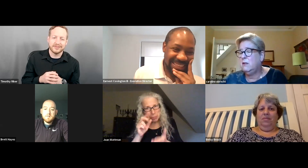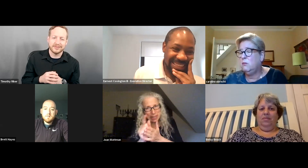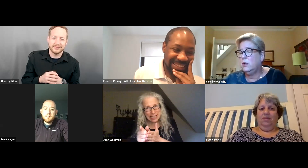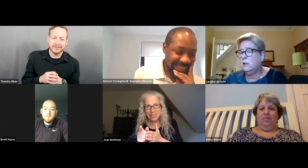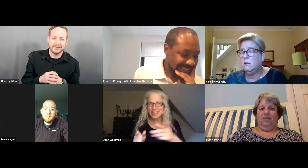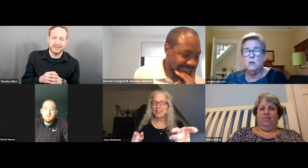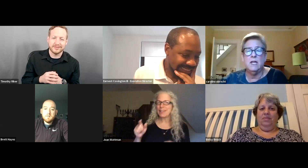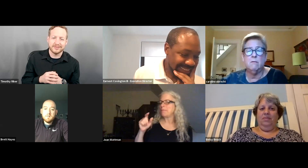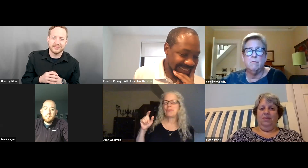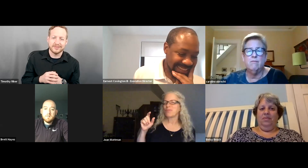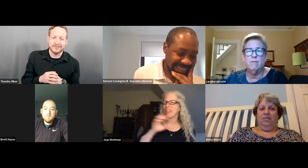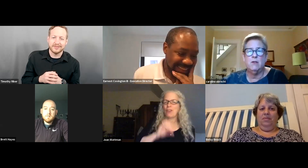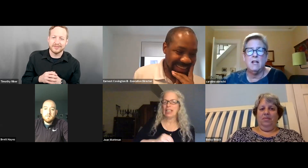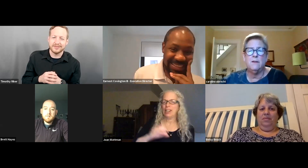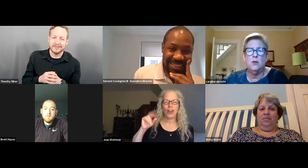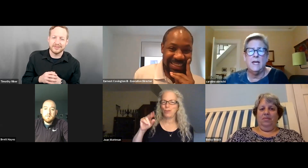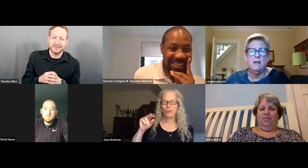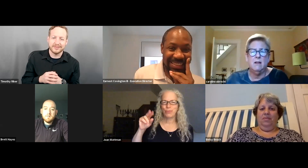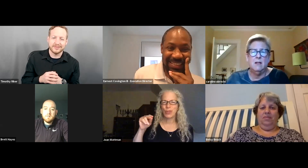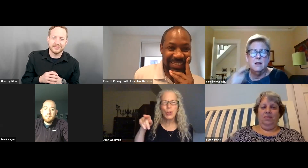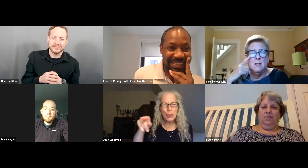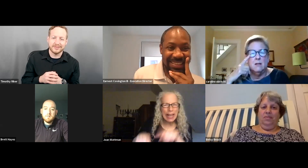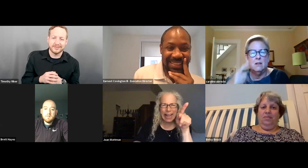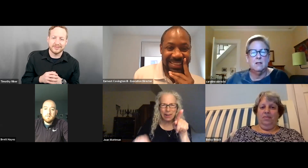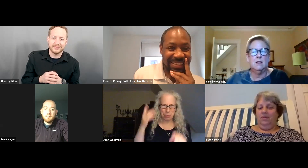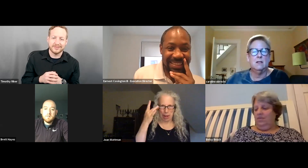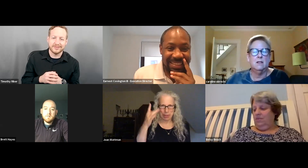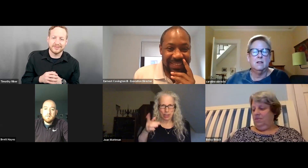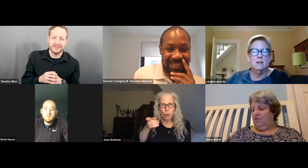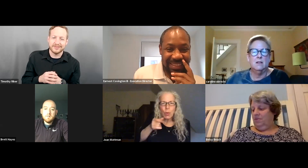but you weren't, you can't, I don't think you can.